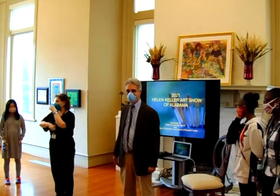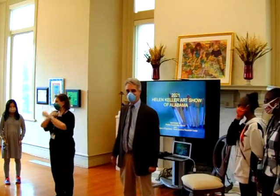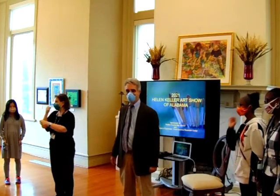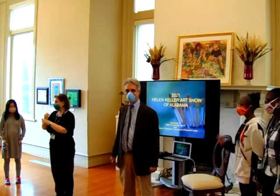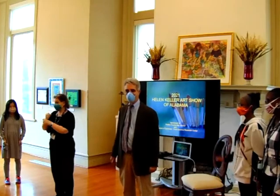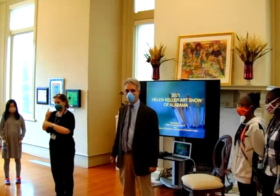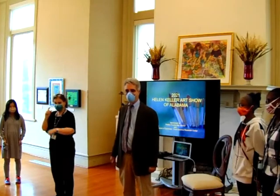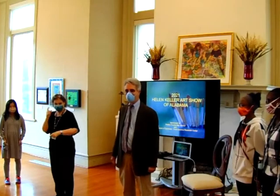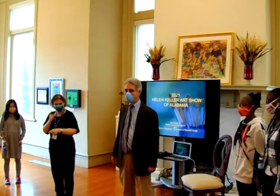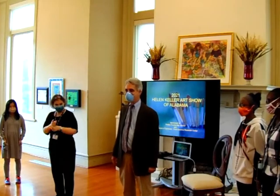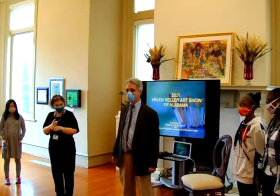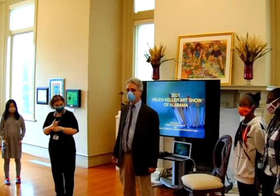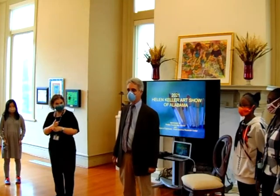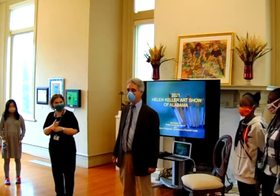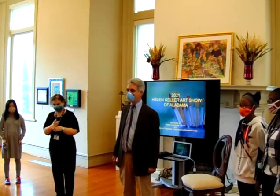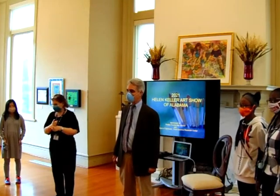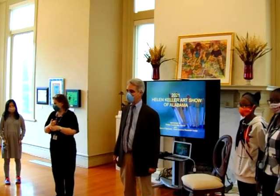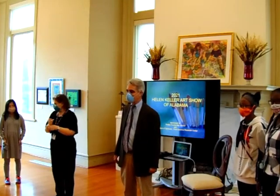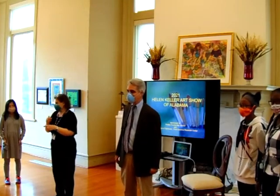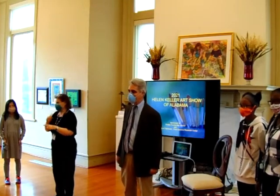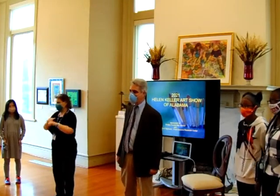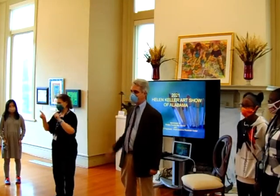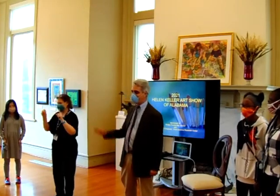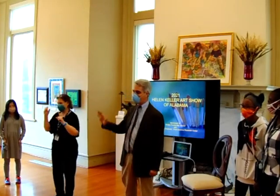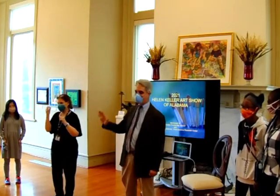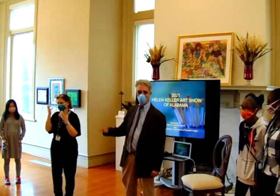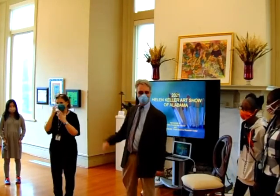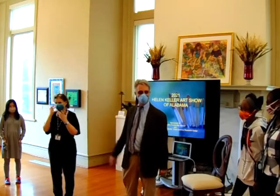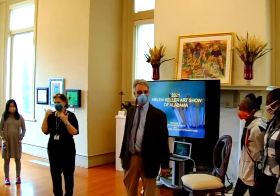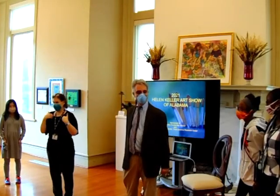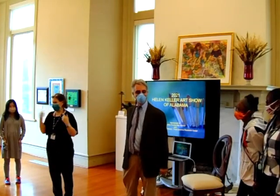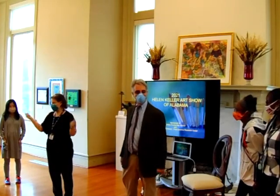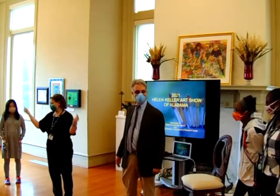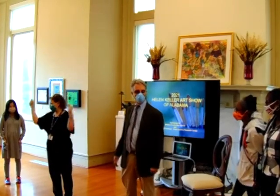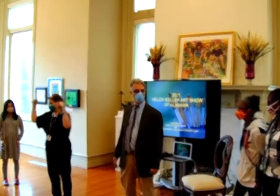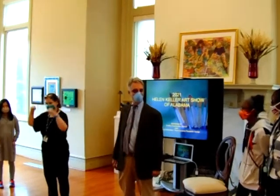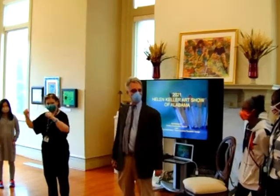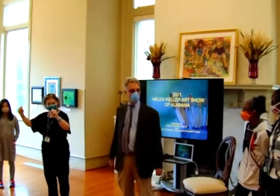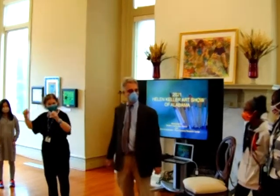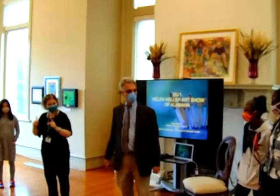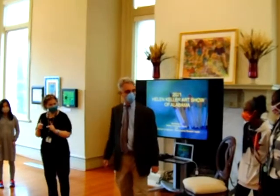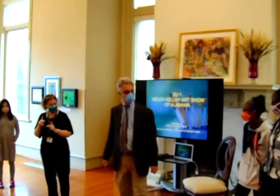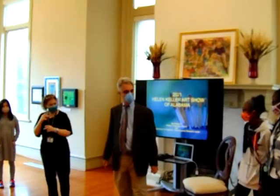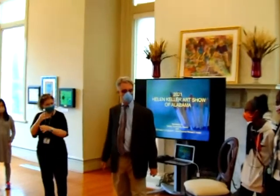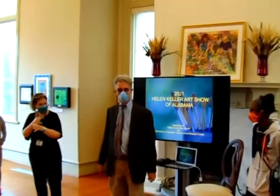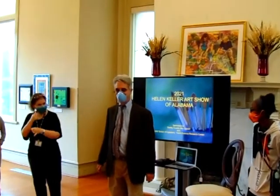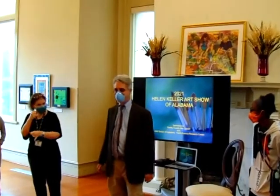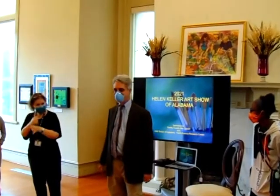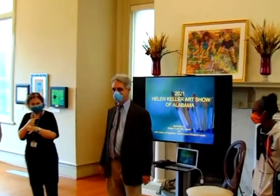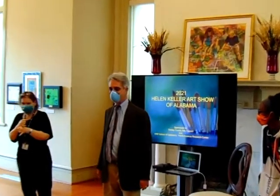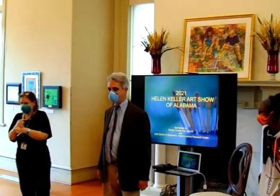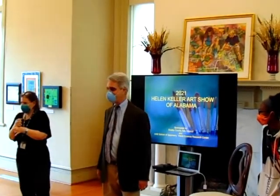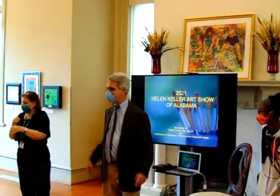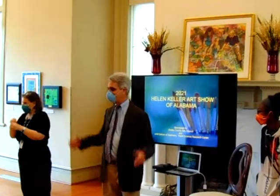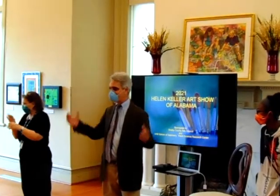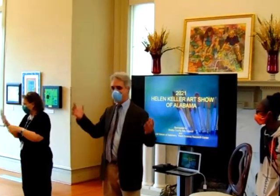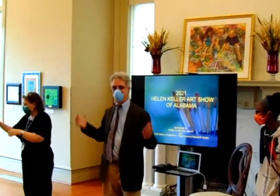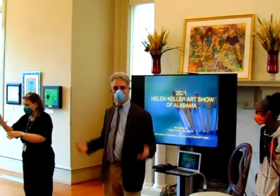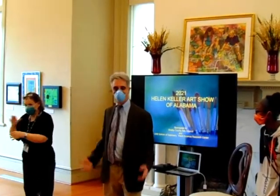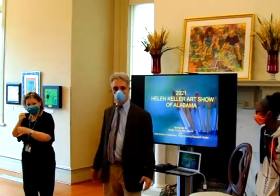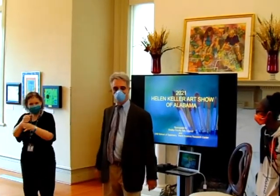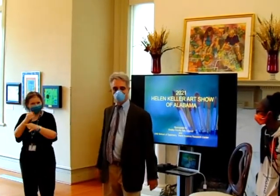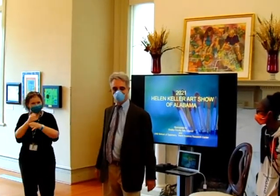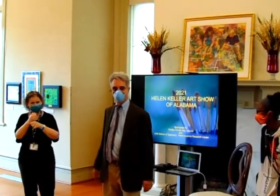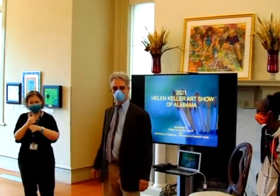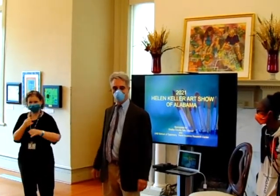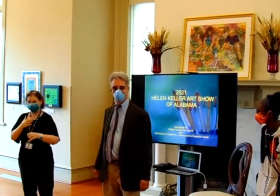It has been, but it's so great to have you all back, to have you back at the Institute, in your schools, and it's great to have you